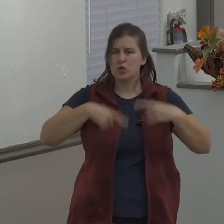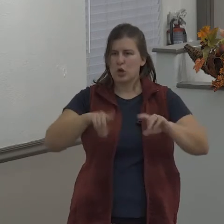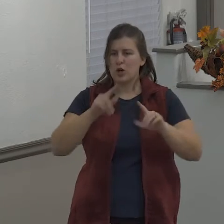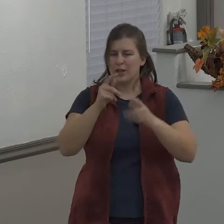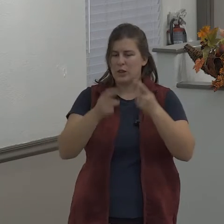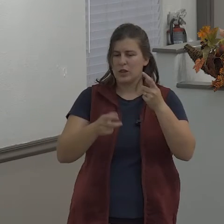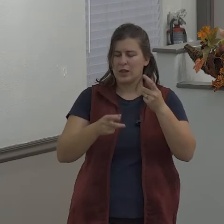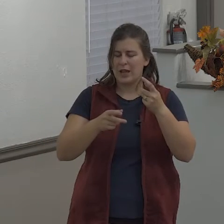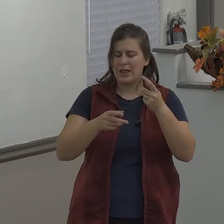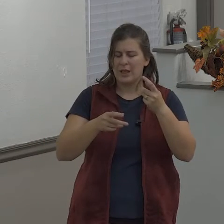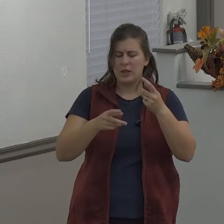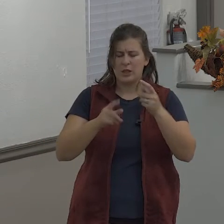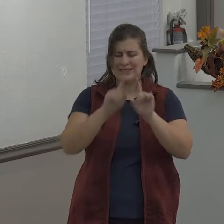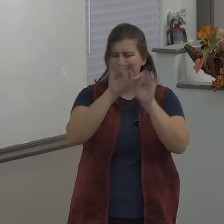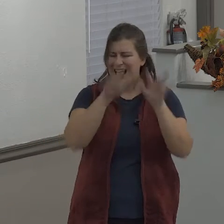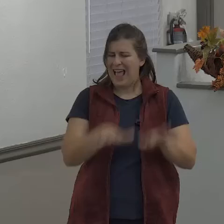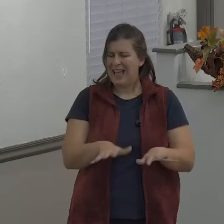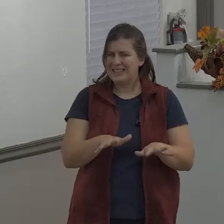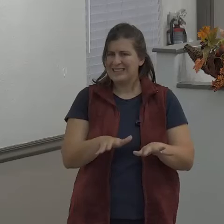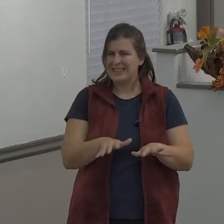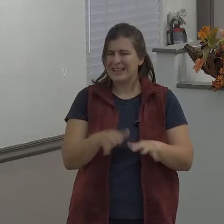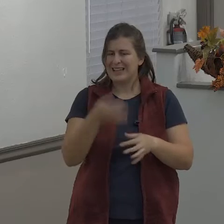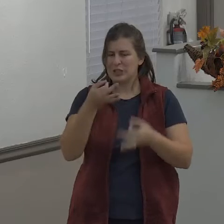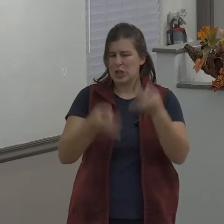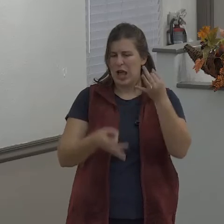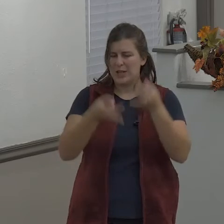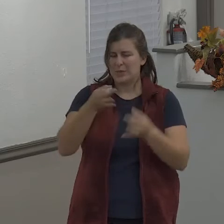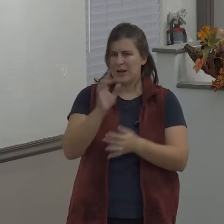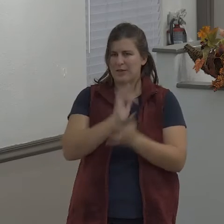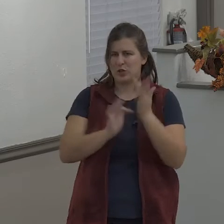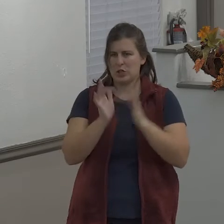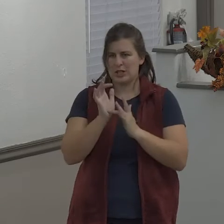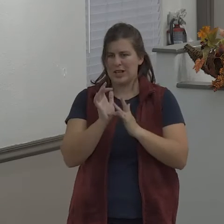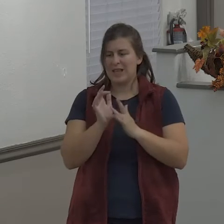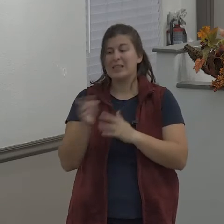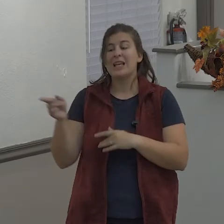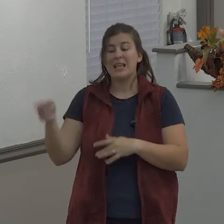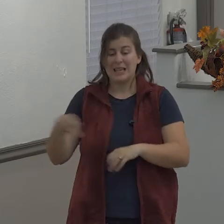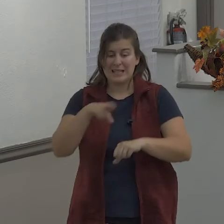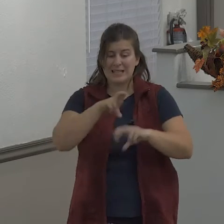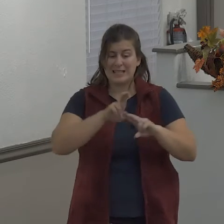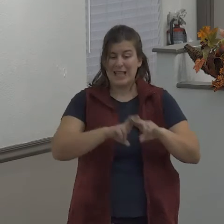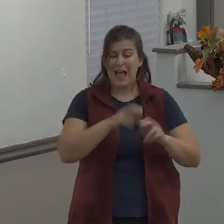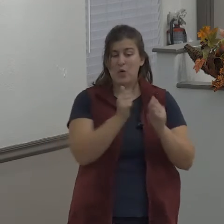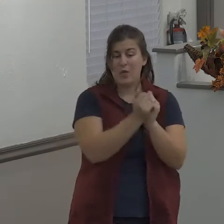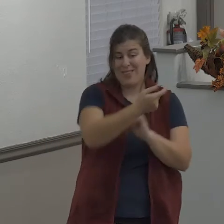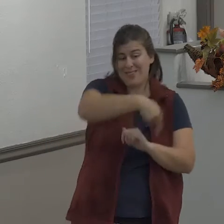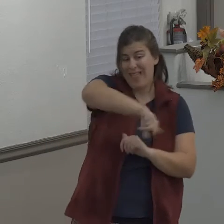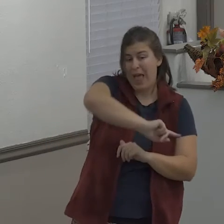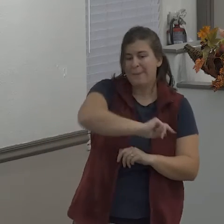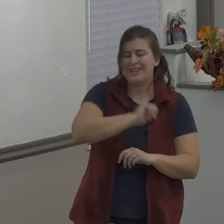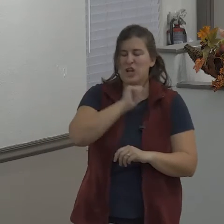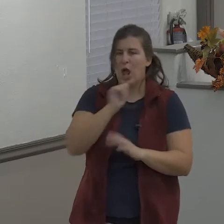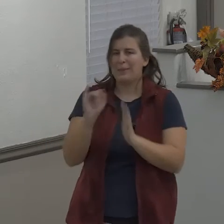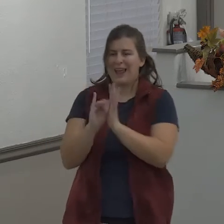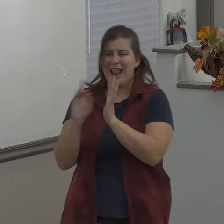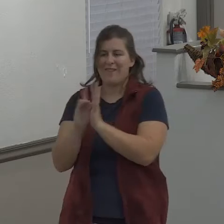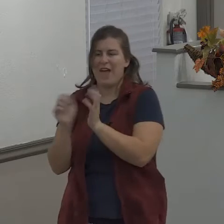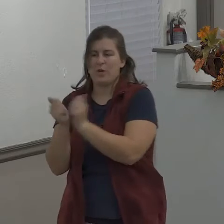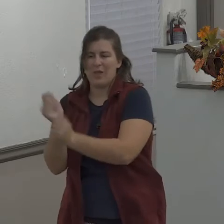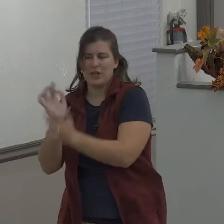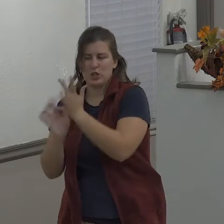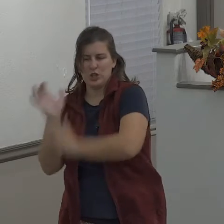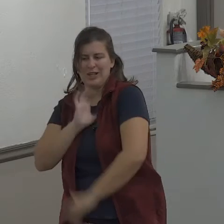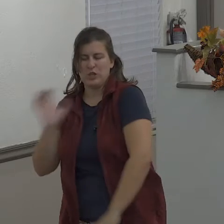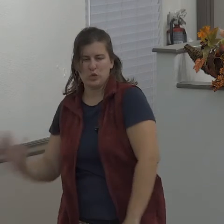He sat down with them to keep from being identified as one of the disciples of the Lord Jesus Christ.